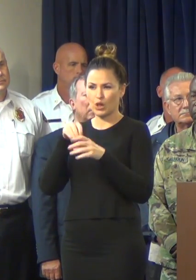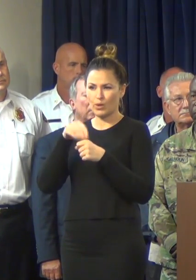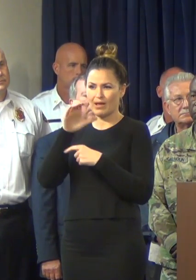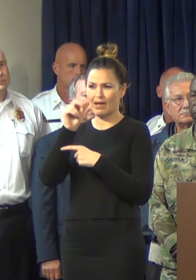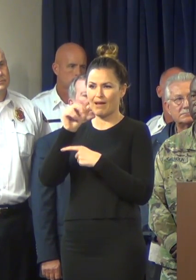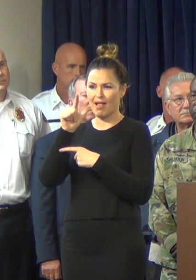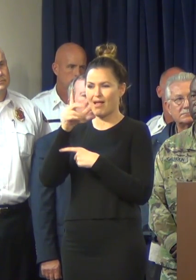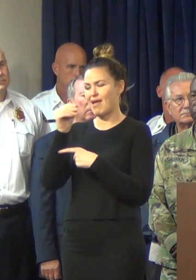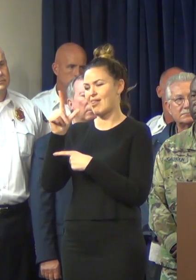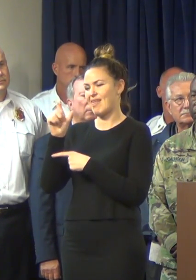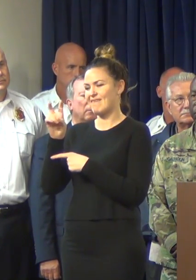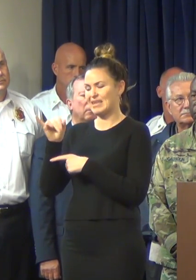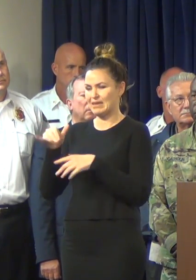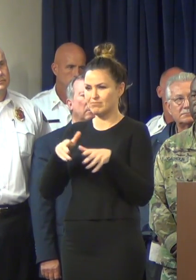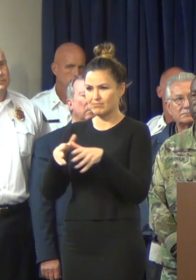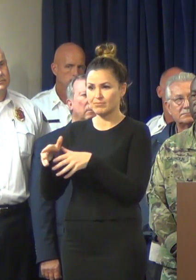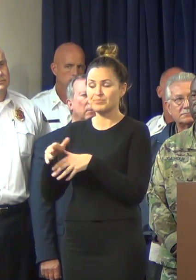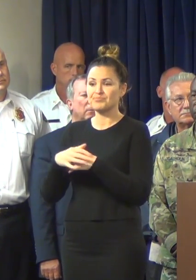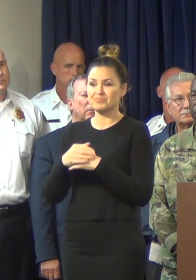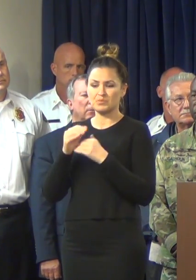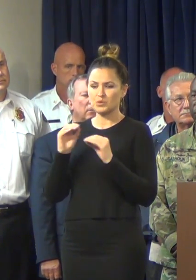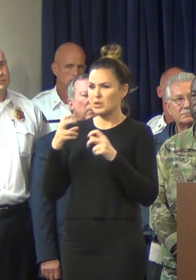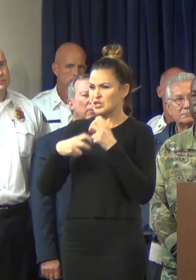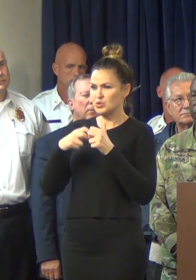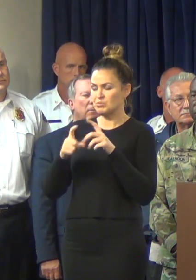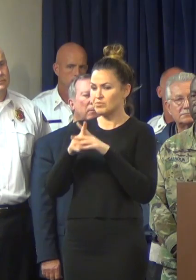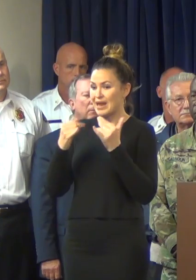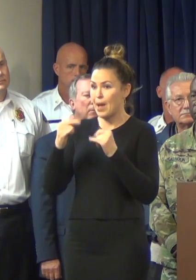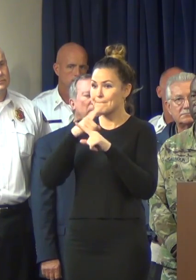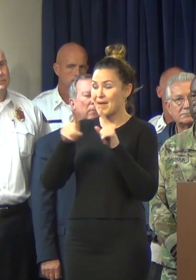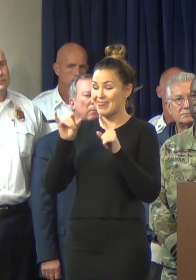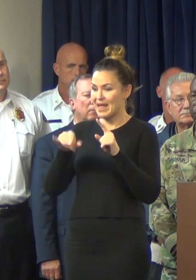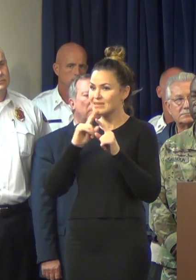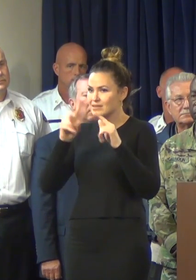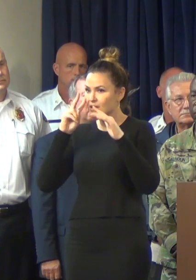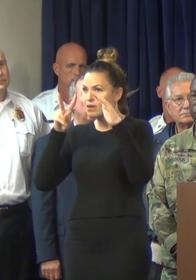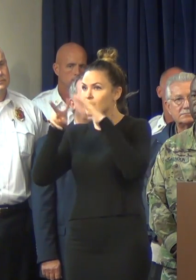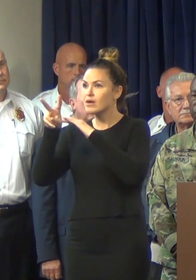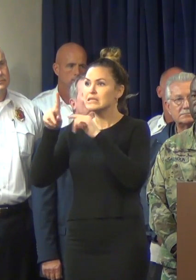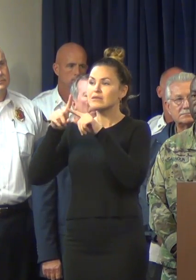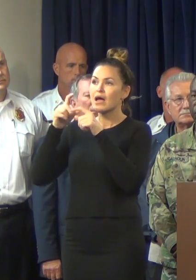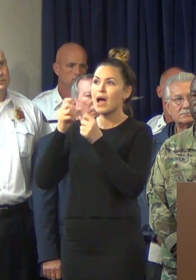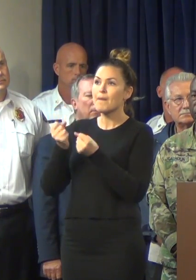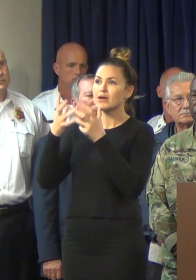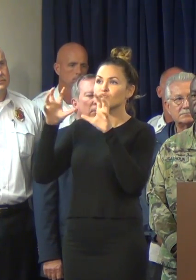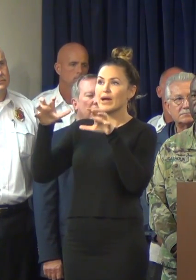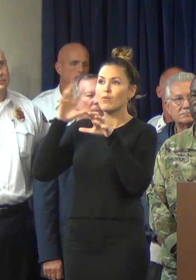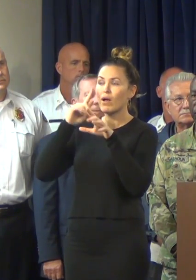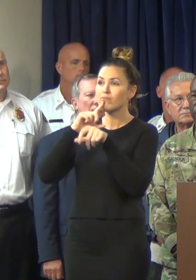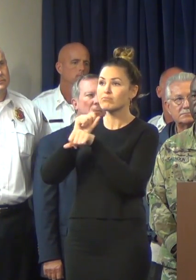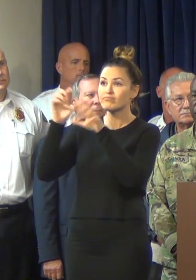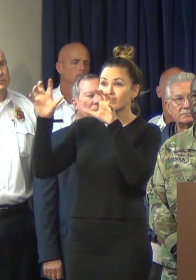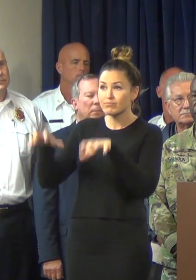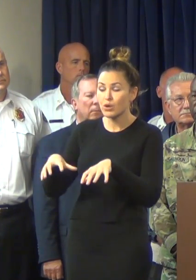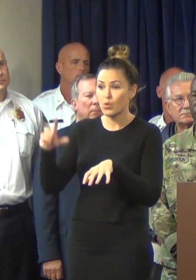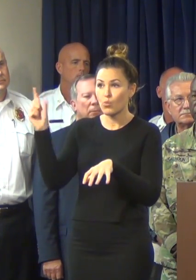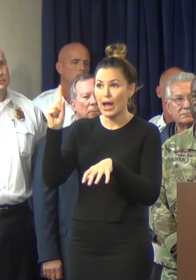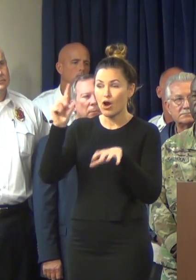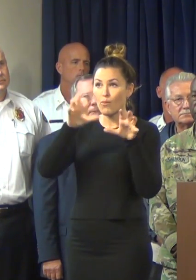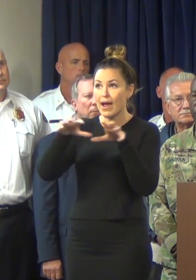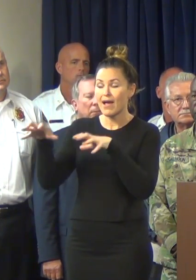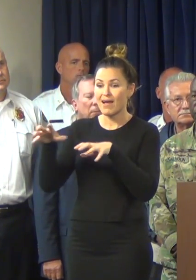issues reported at this time, but again, there are projections on how much rain we're going to get and where we're going to get it. You know, it's after the